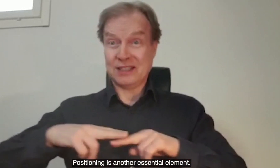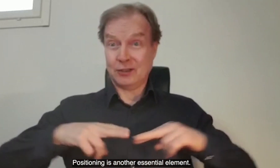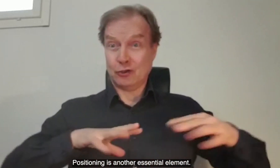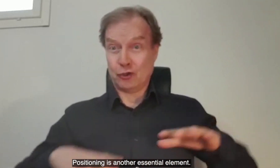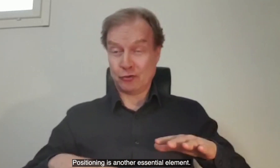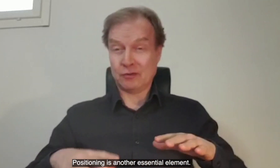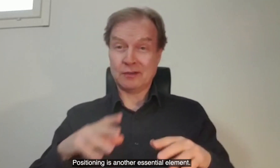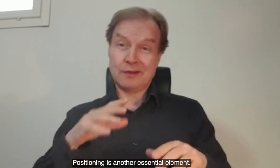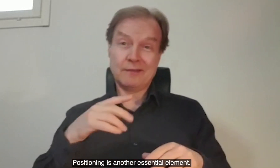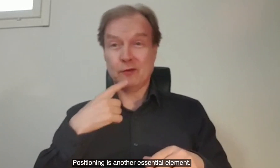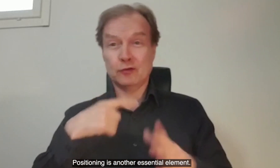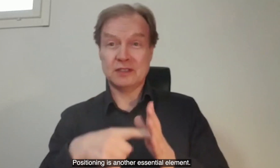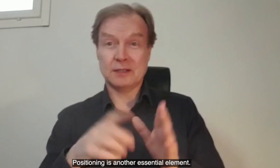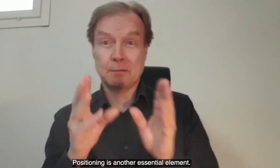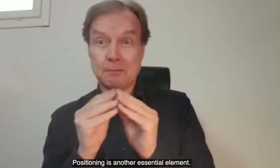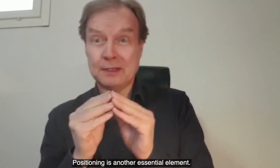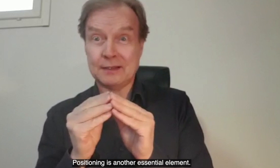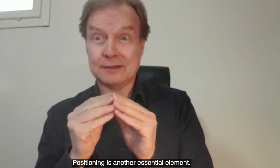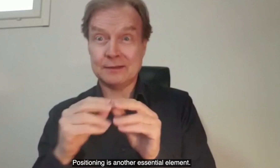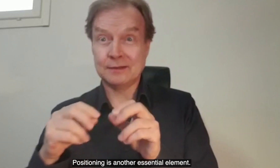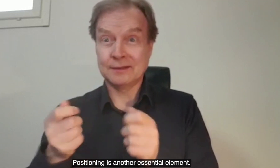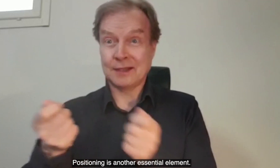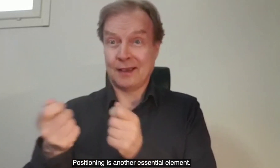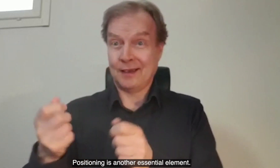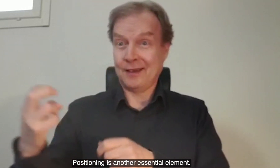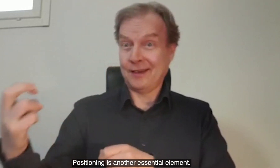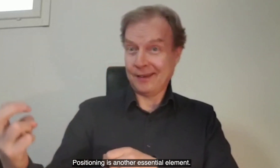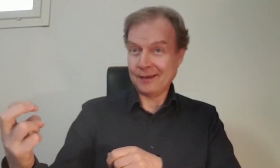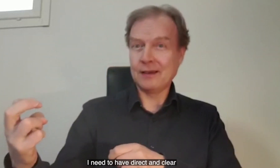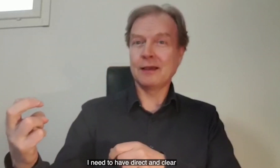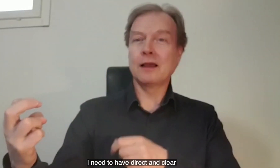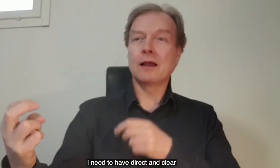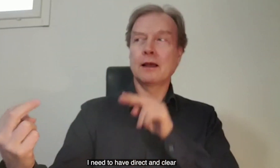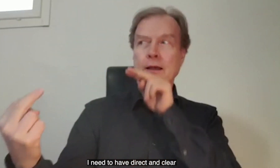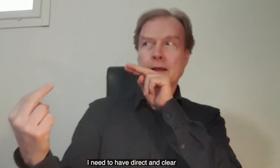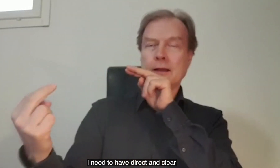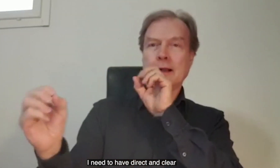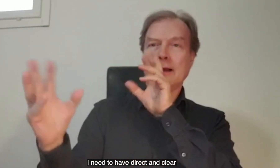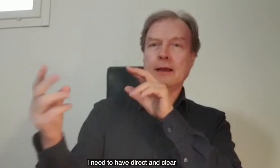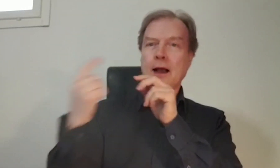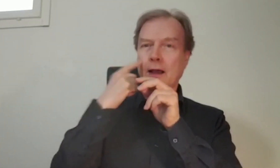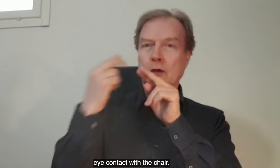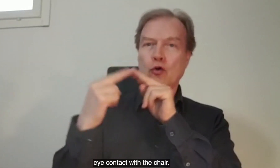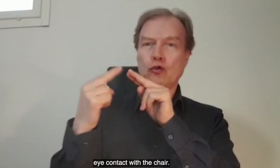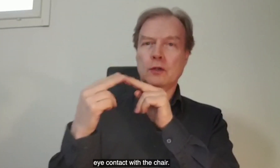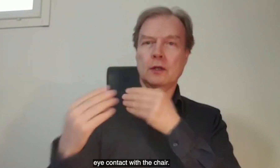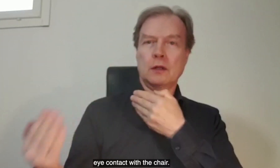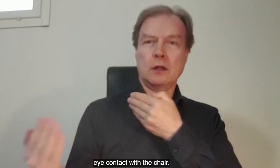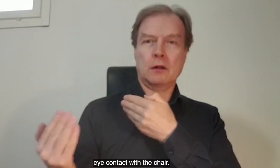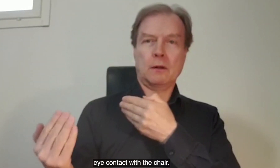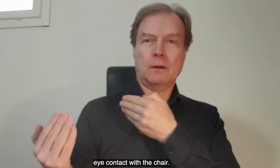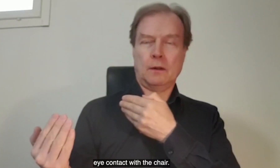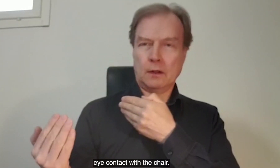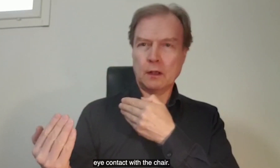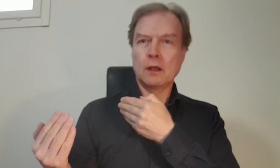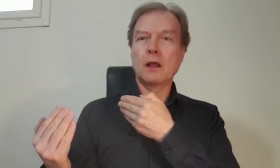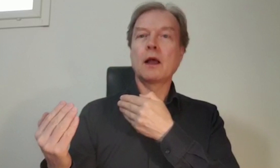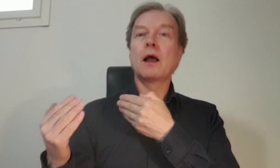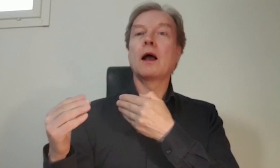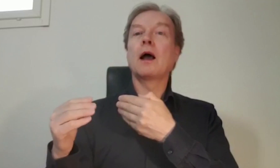manner, particularly when I'm chairing a meeting. Positioning is another essential element. I need to have direct and